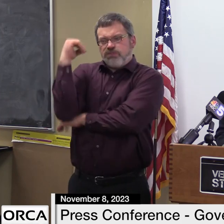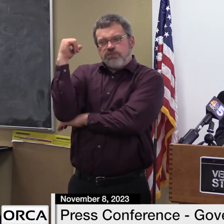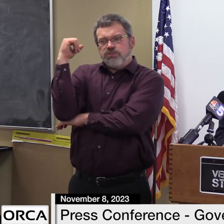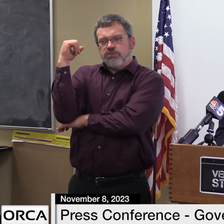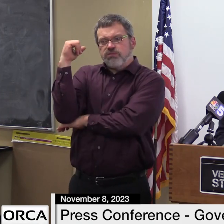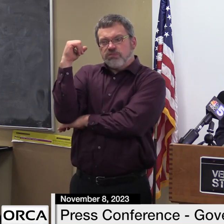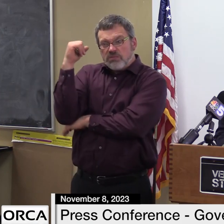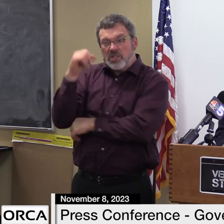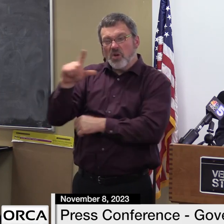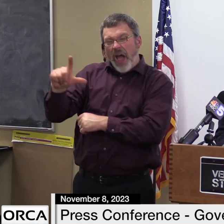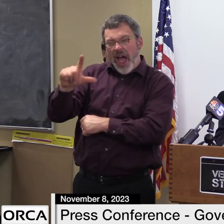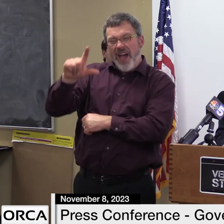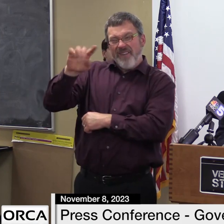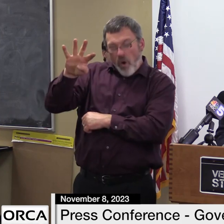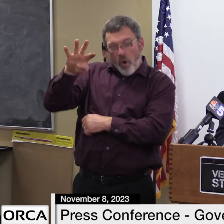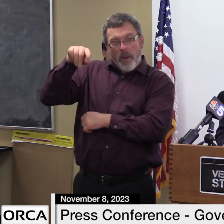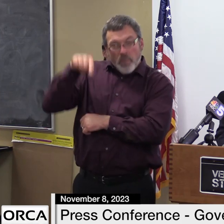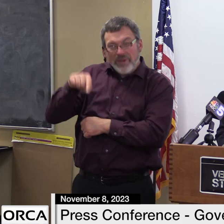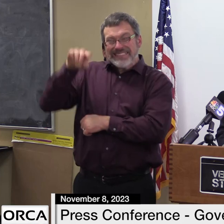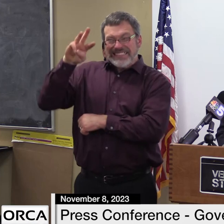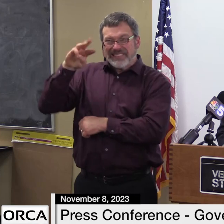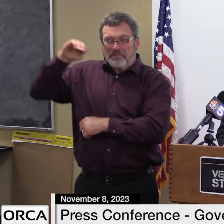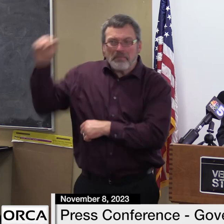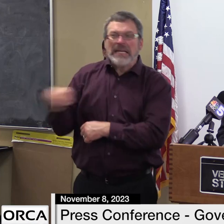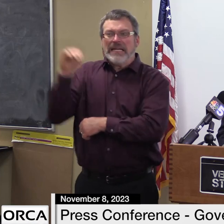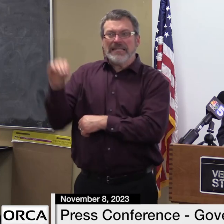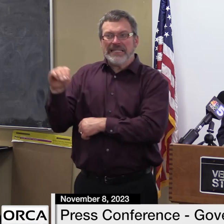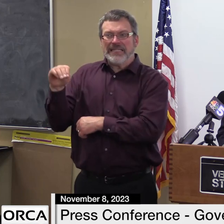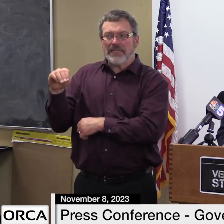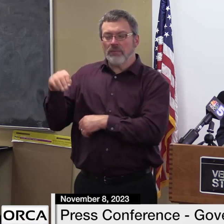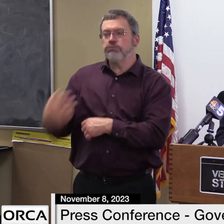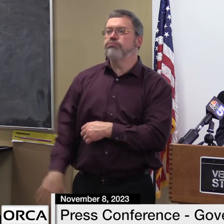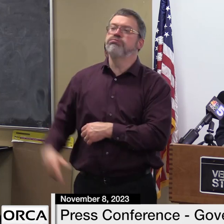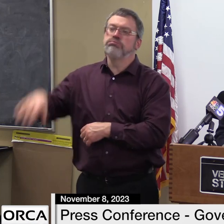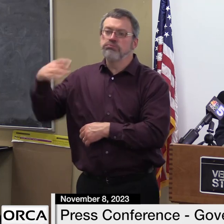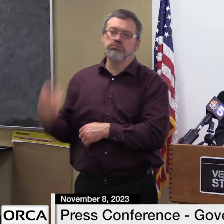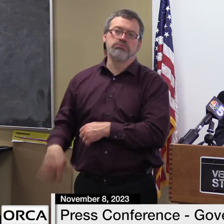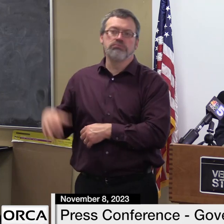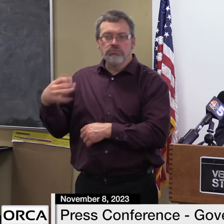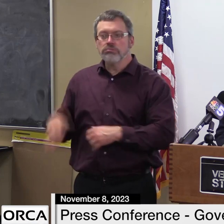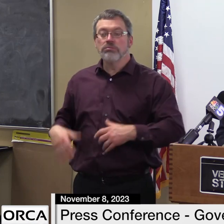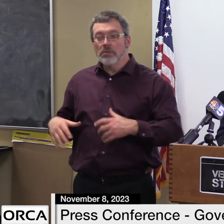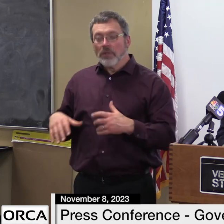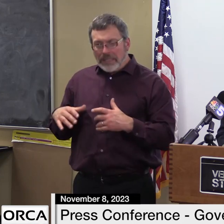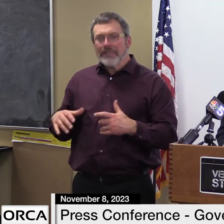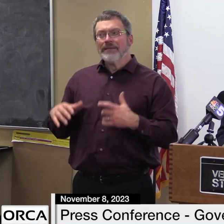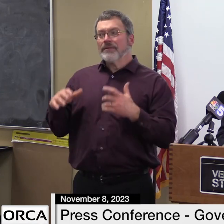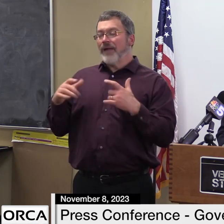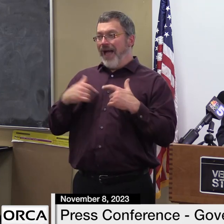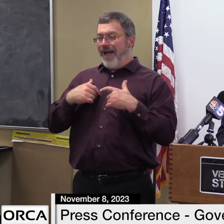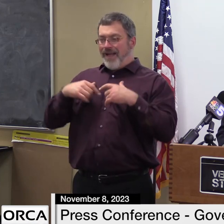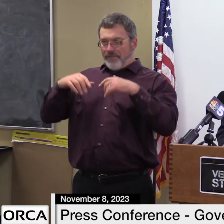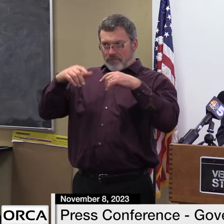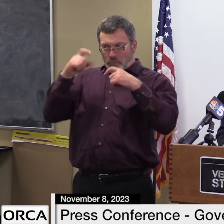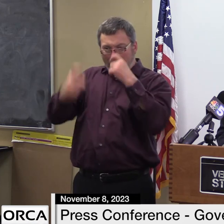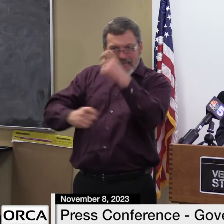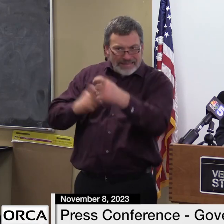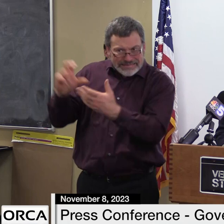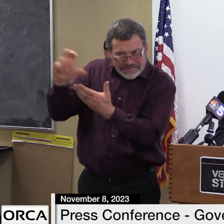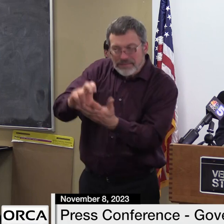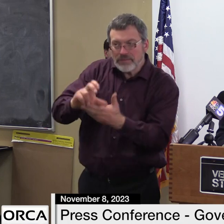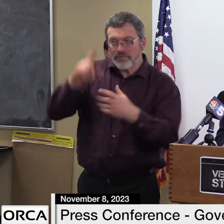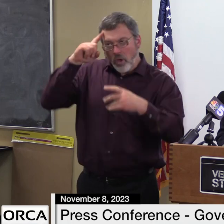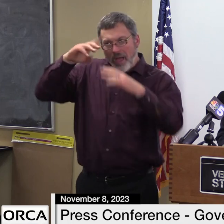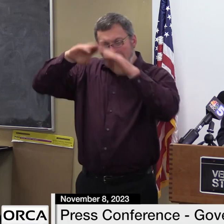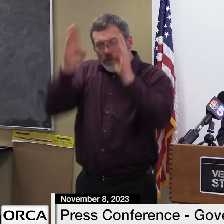state fiscal year 2024, using the Housing Opportunity Grant Program. Those grants provide